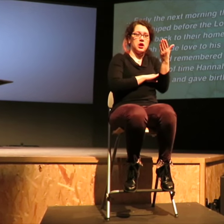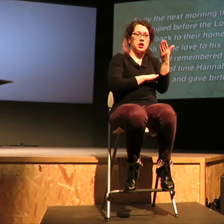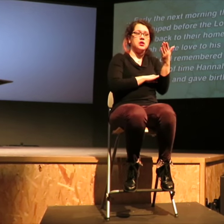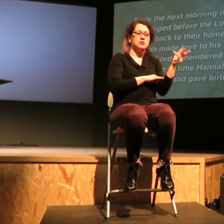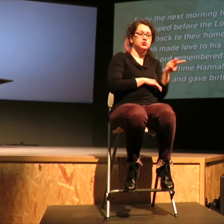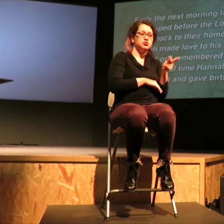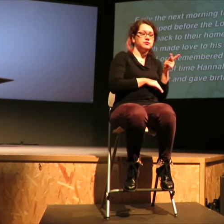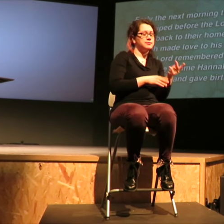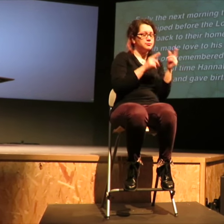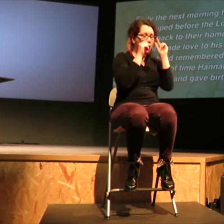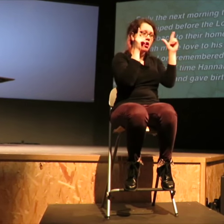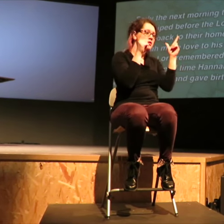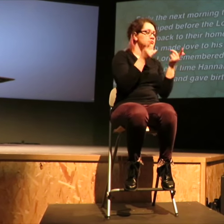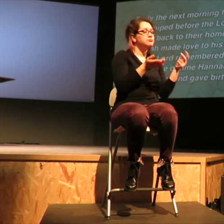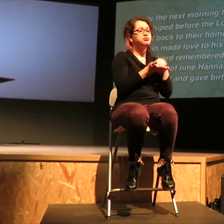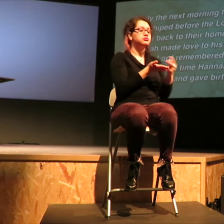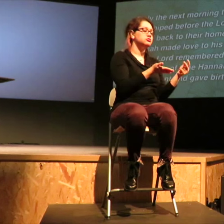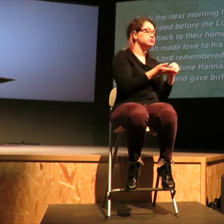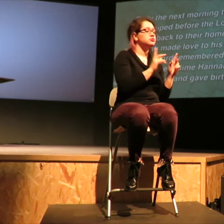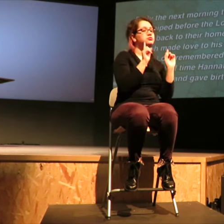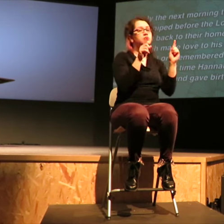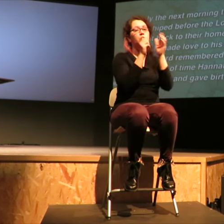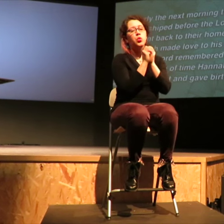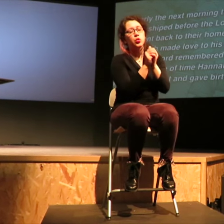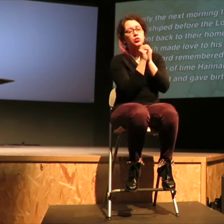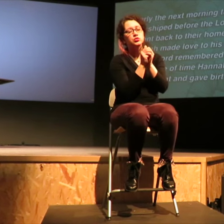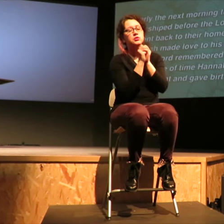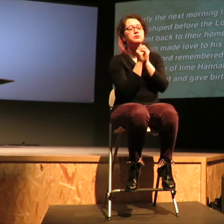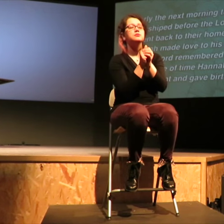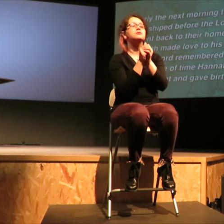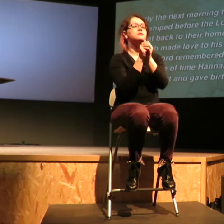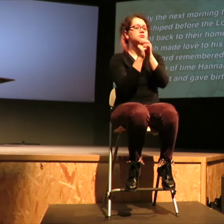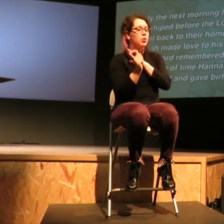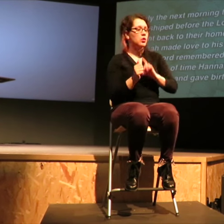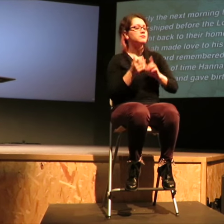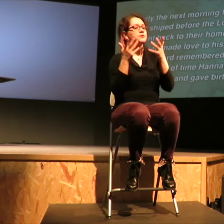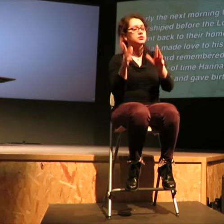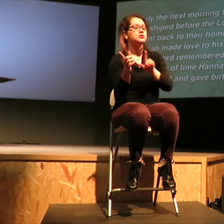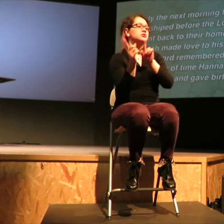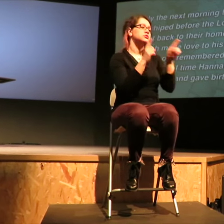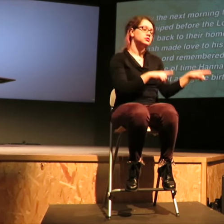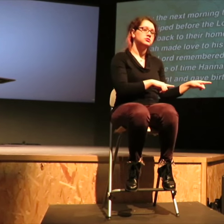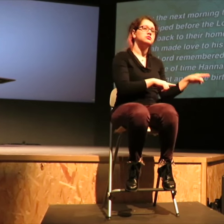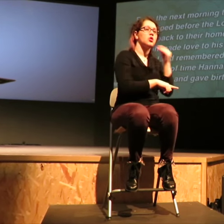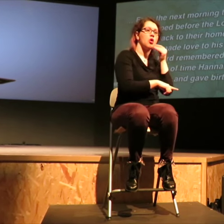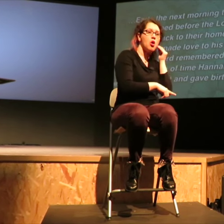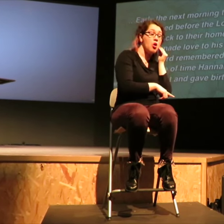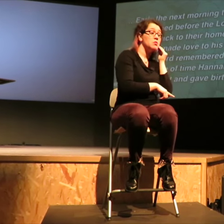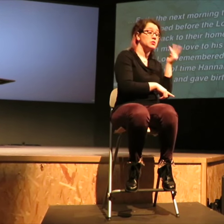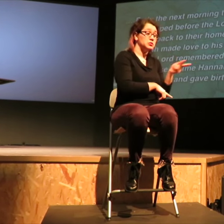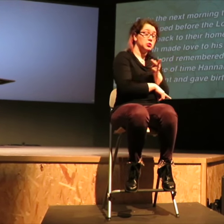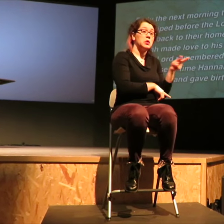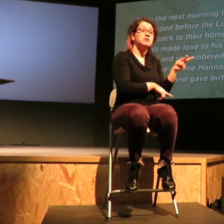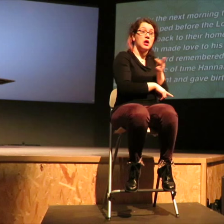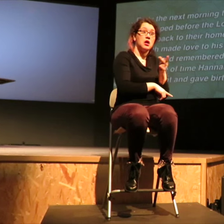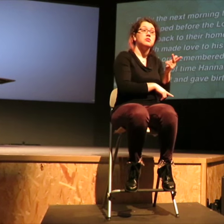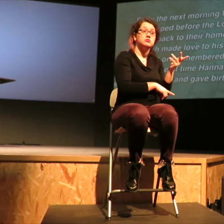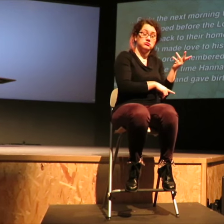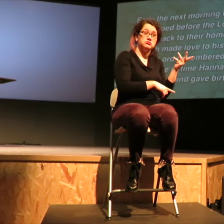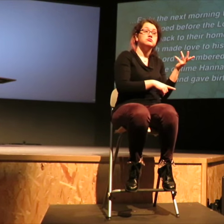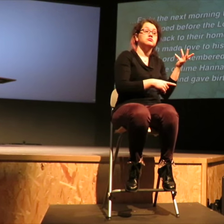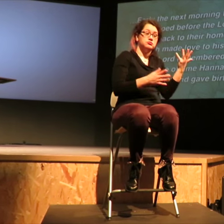before the Lord, and then back to their home at Ramah. Elkanah made love to his wife Hannah, and the Lord remembered her. So in the